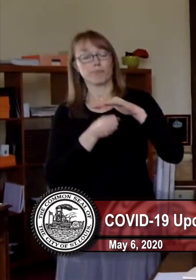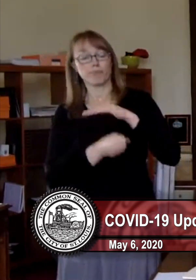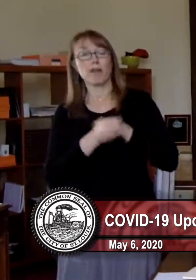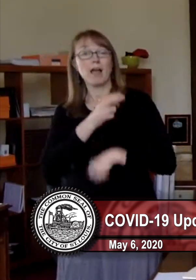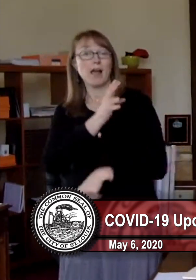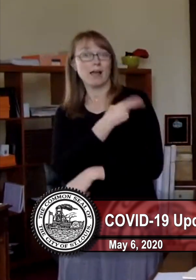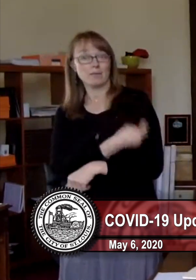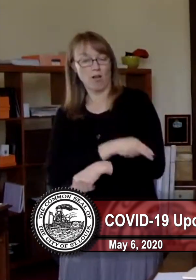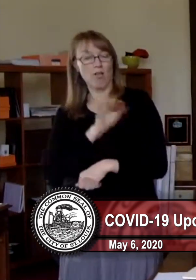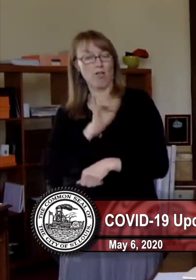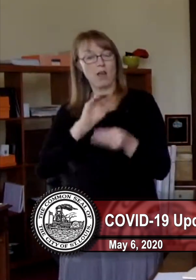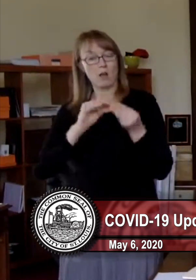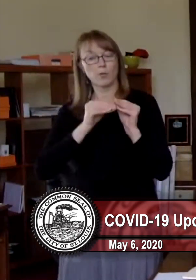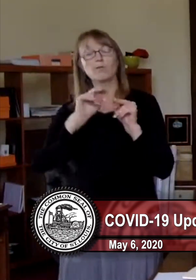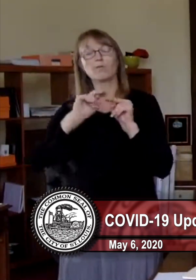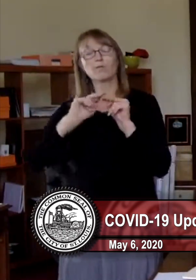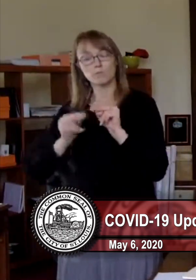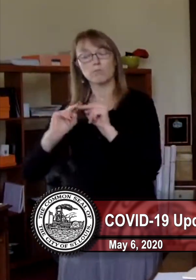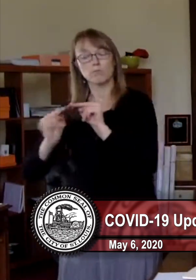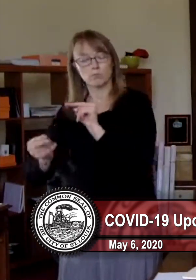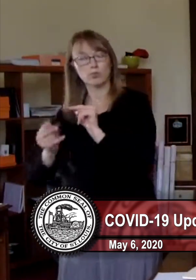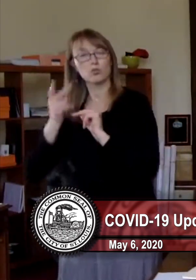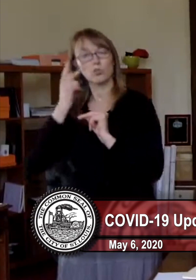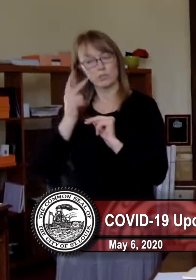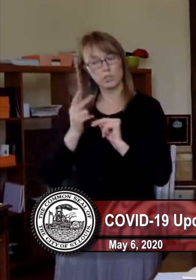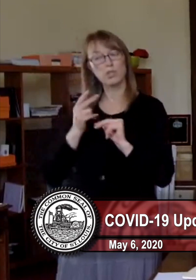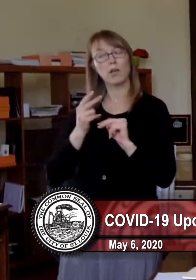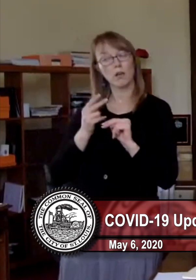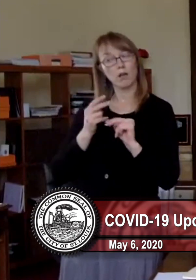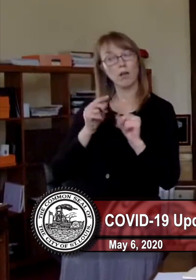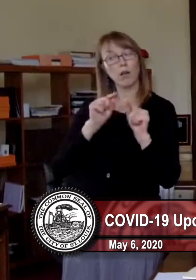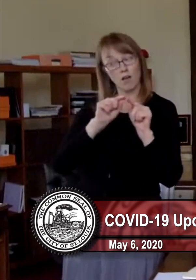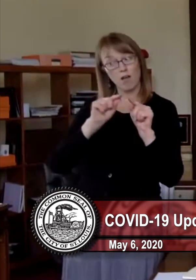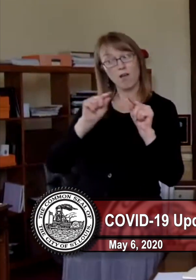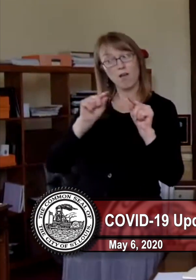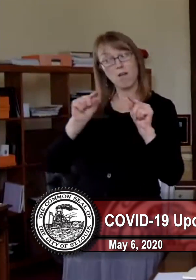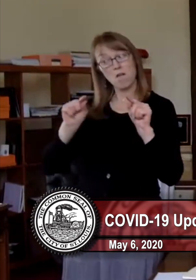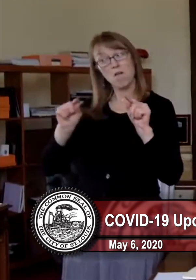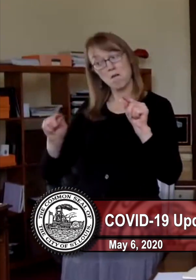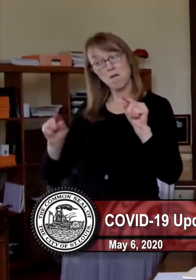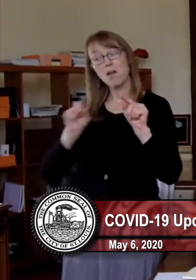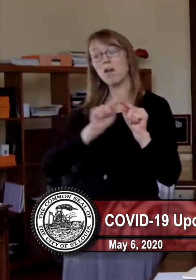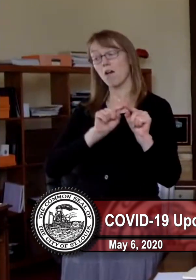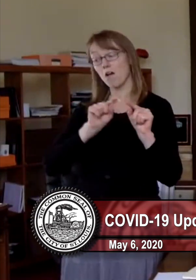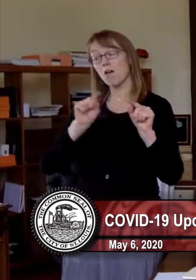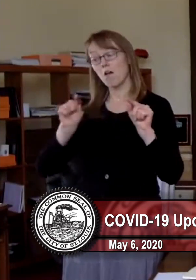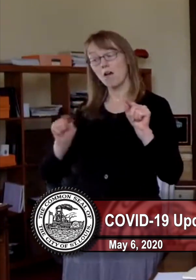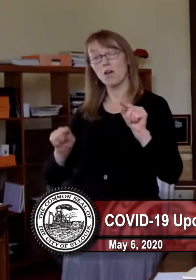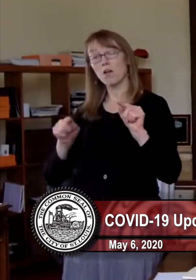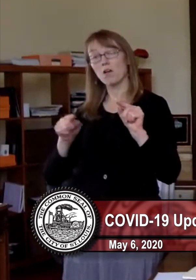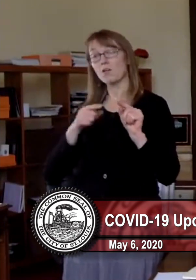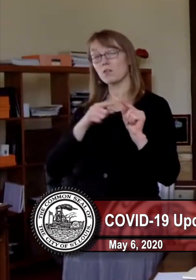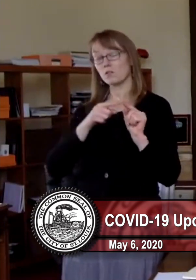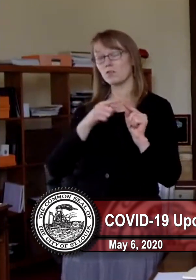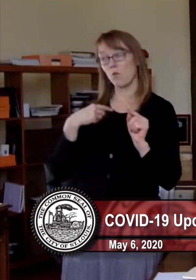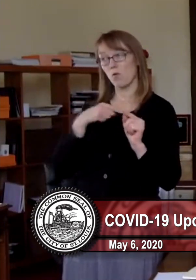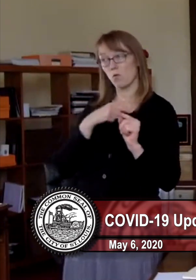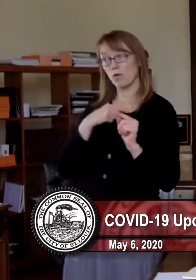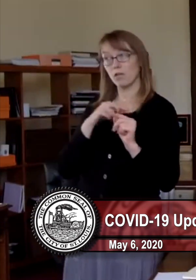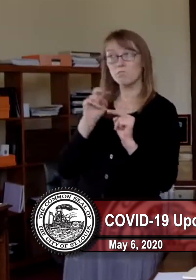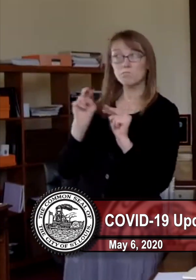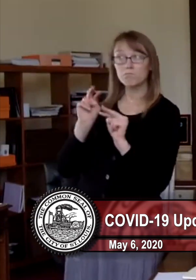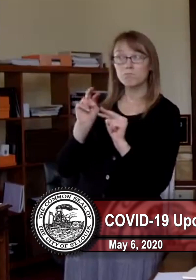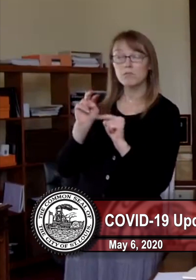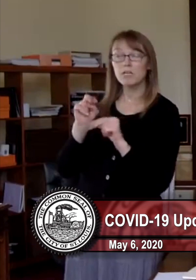we see a sustained decrease. So we made this decision in connection with St. Louis Pandemic Task